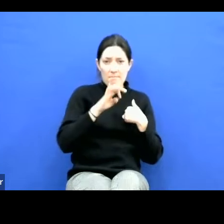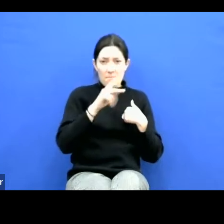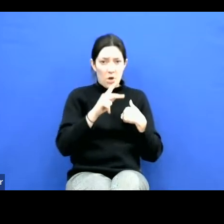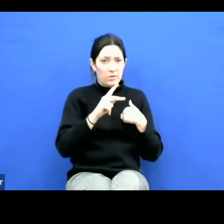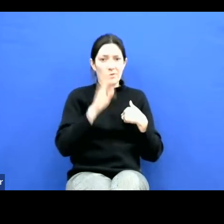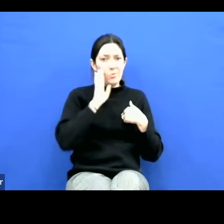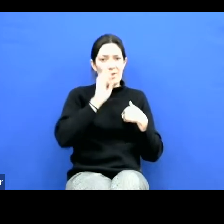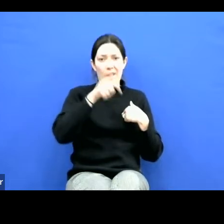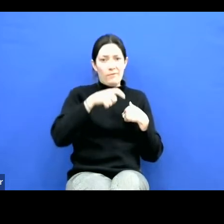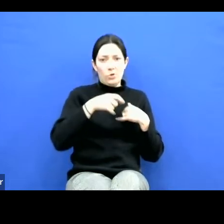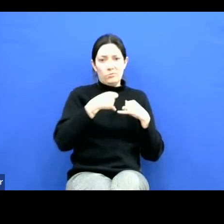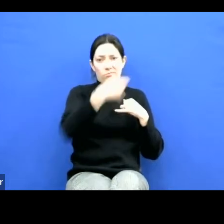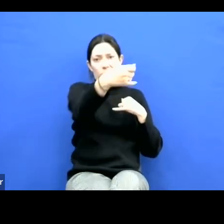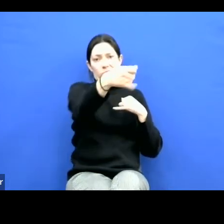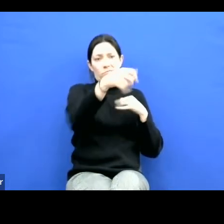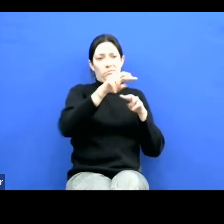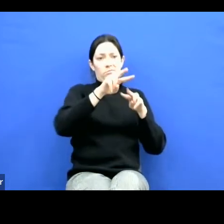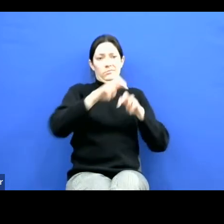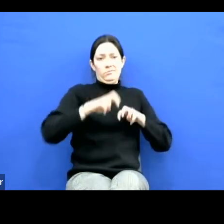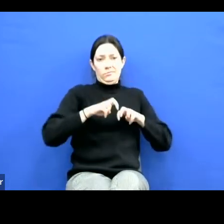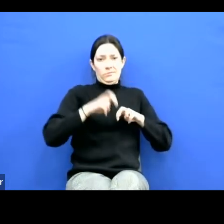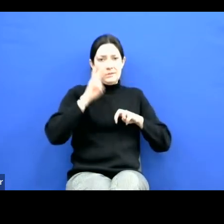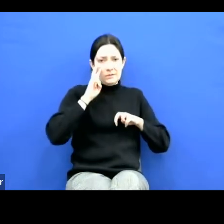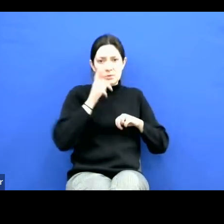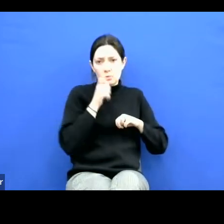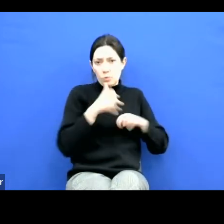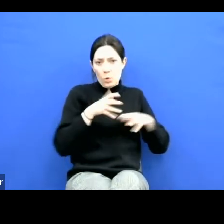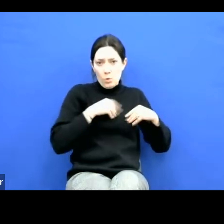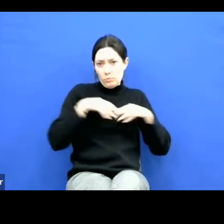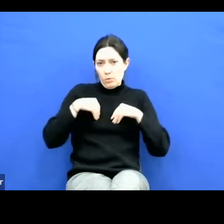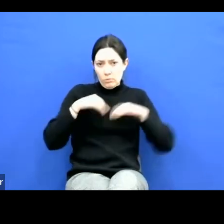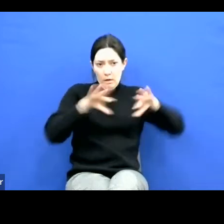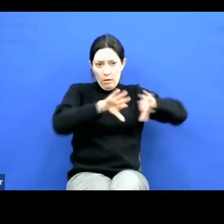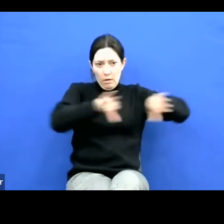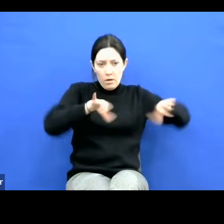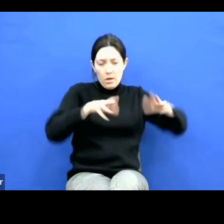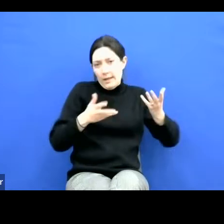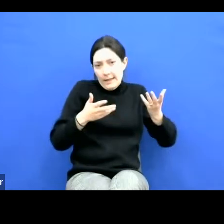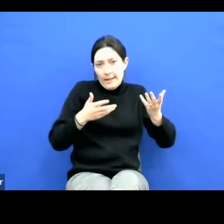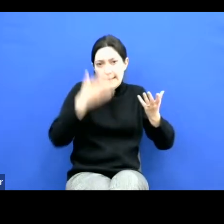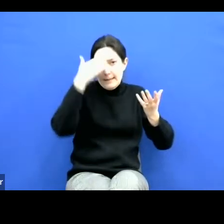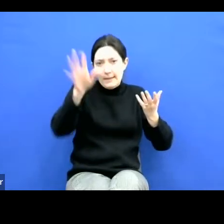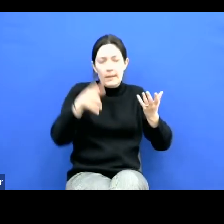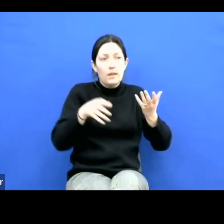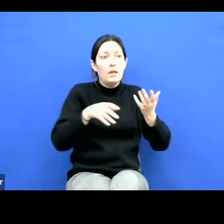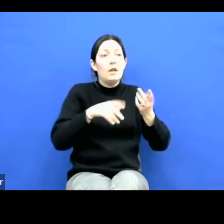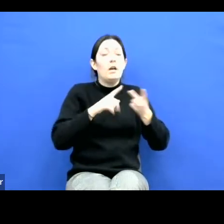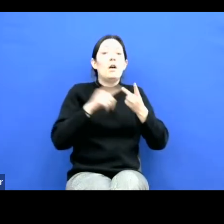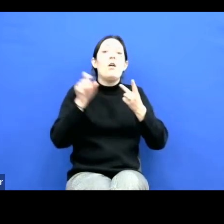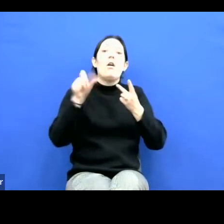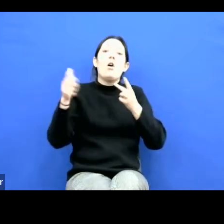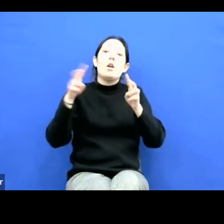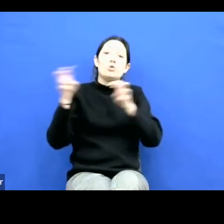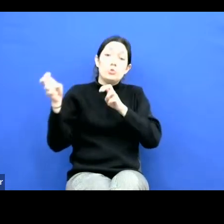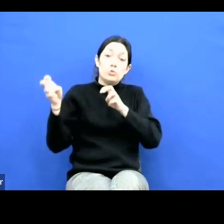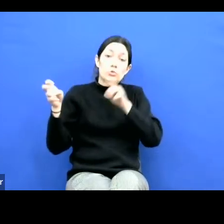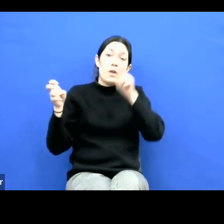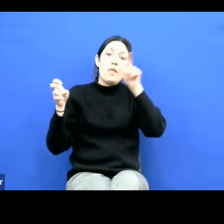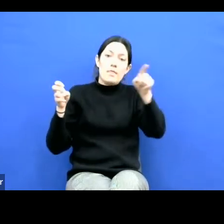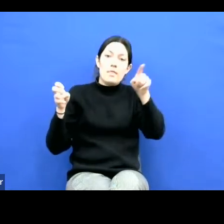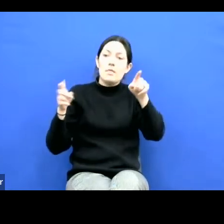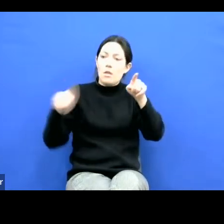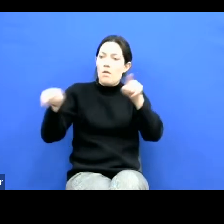have to tell who owns what. My other issue is they're farming more than 15